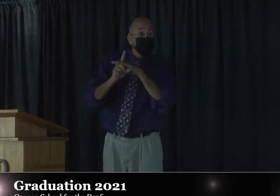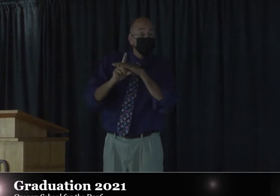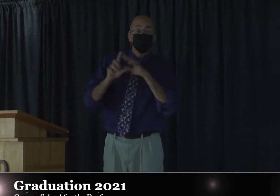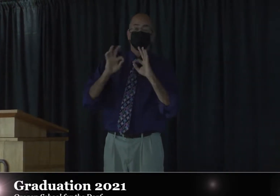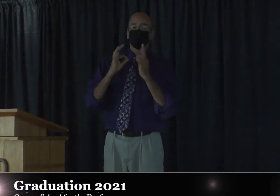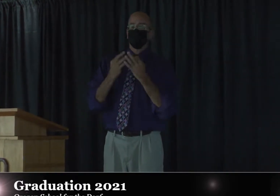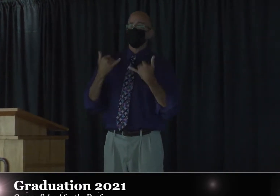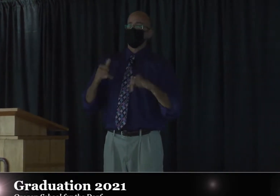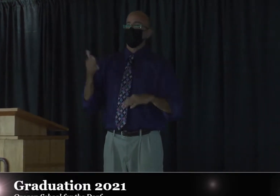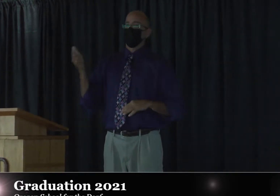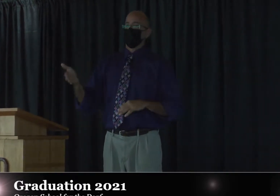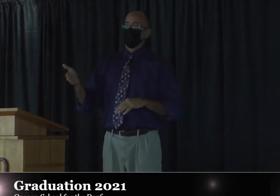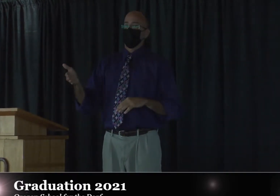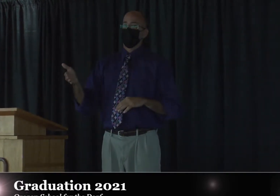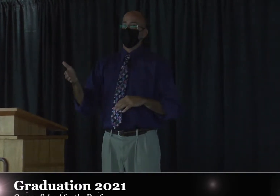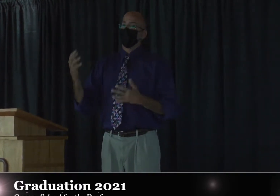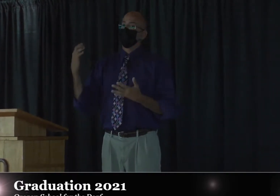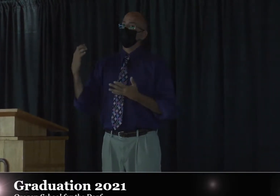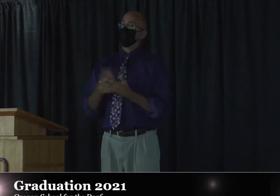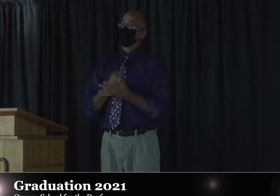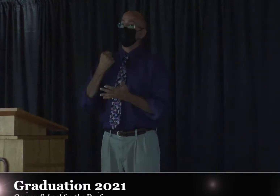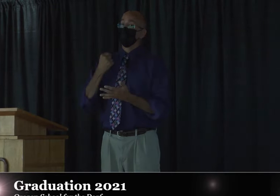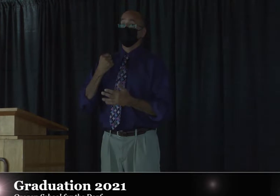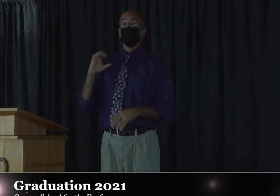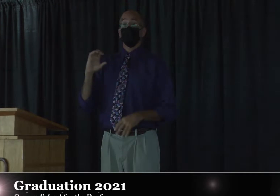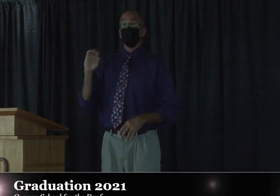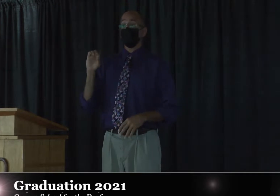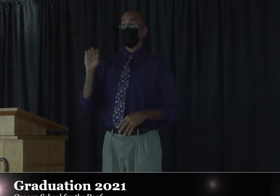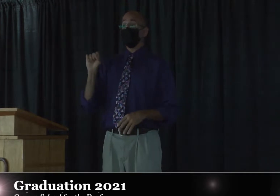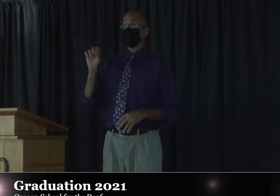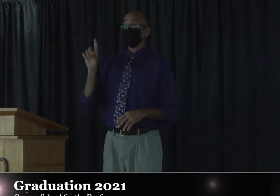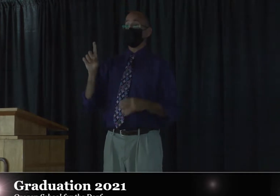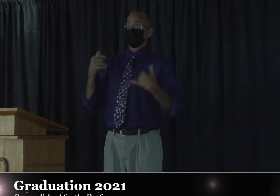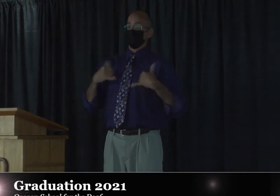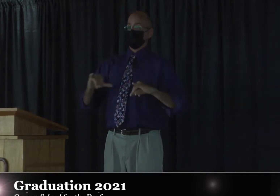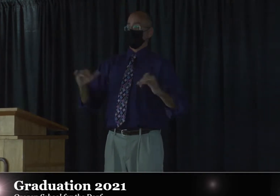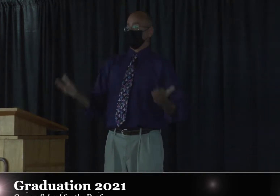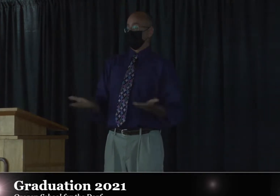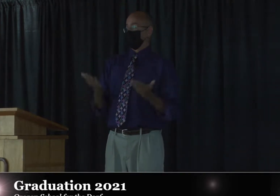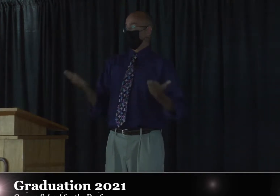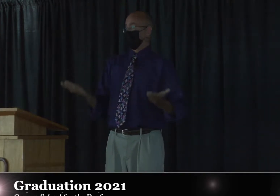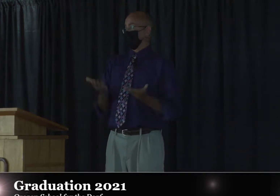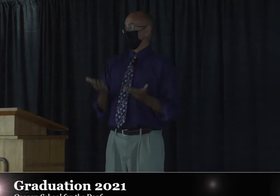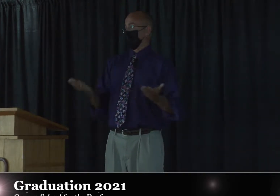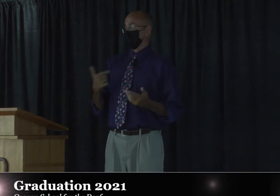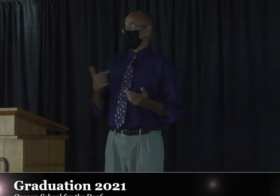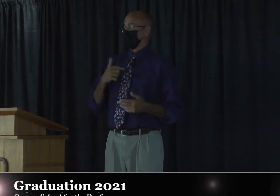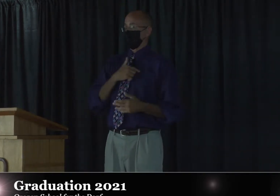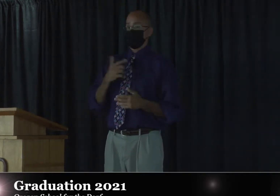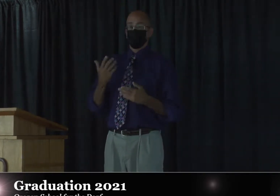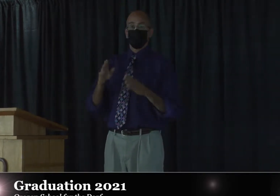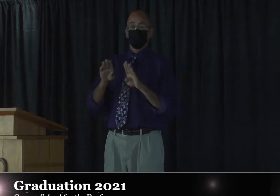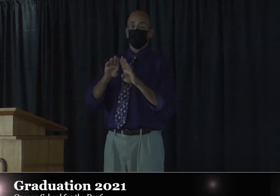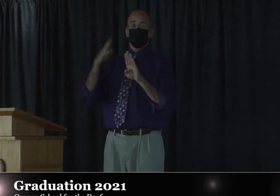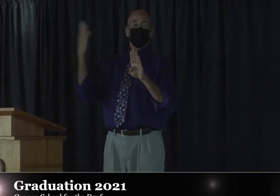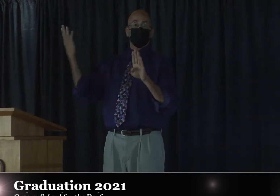that whatever comes your way, whatever problems, whatever challenges you tackle, your family will be there, and OSD will be here for you